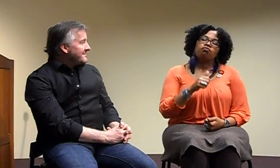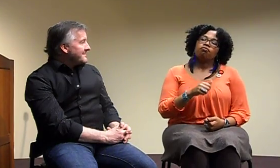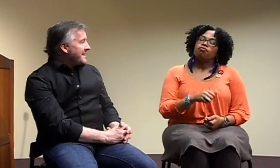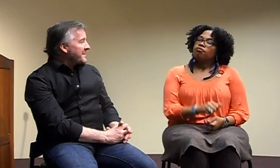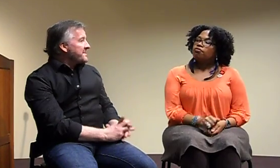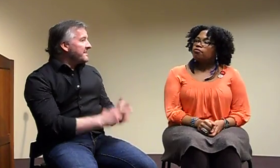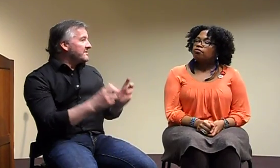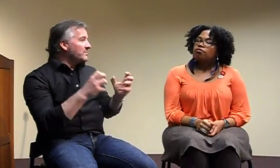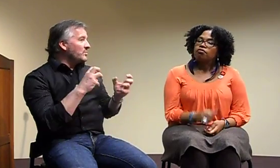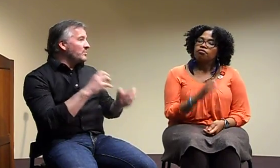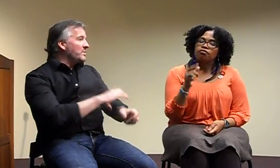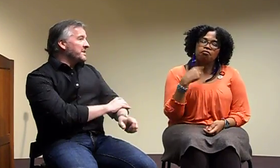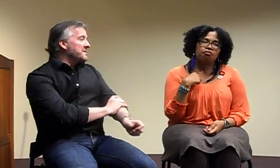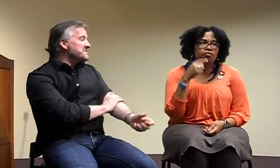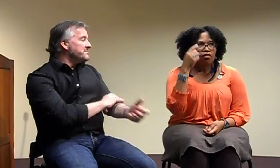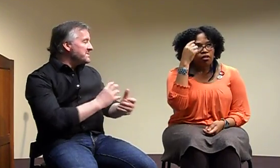And I think when it comes to music,